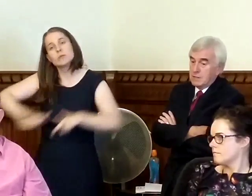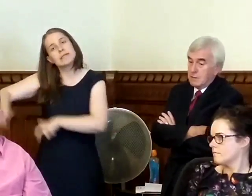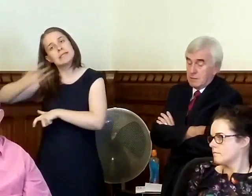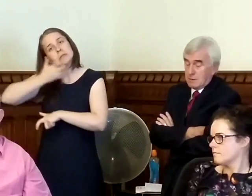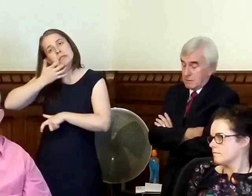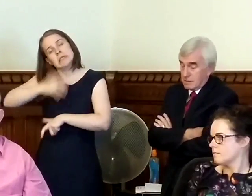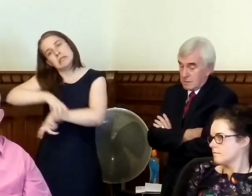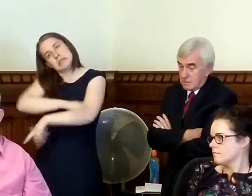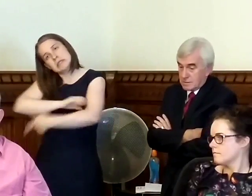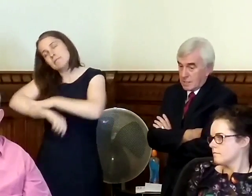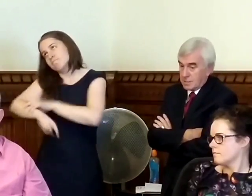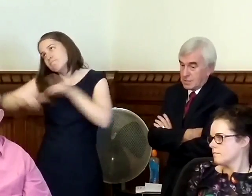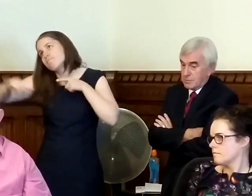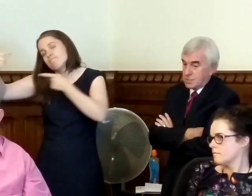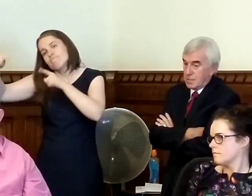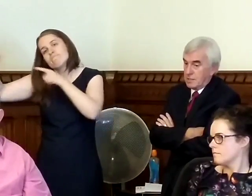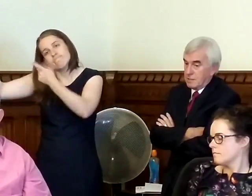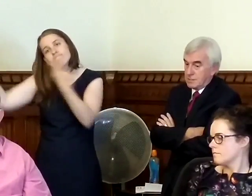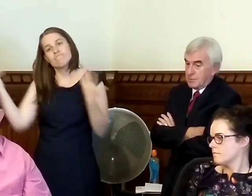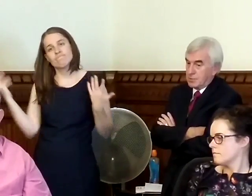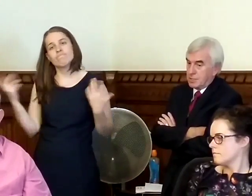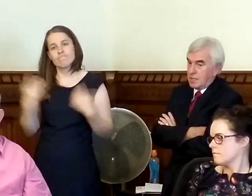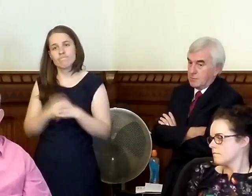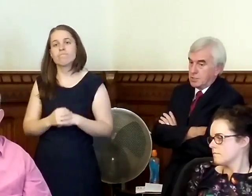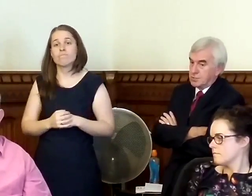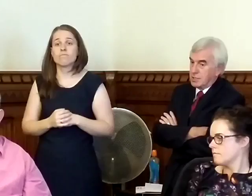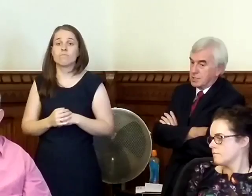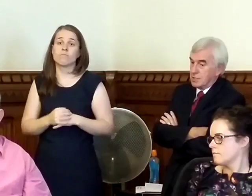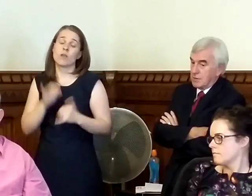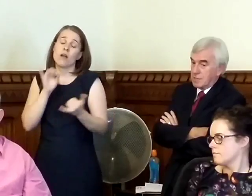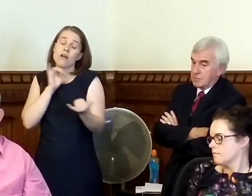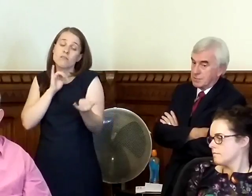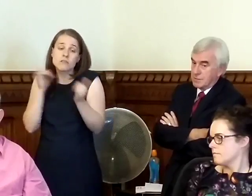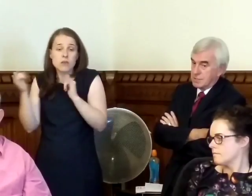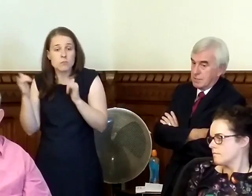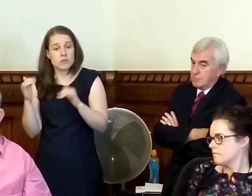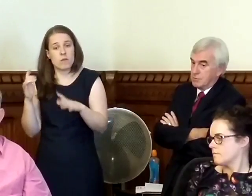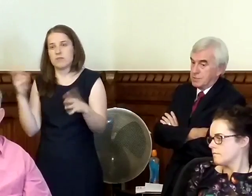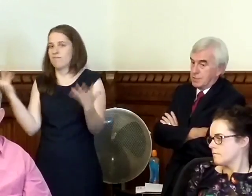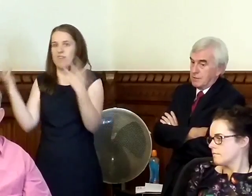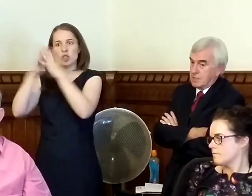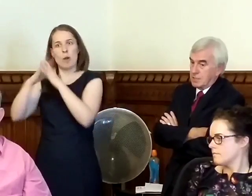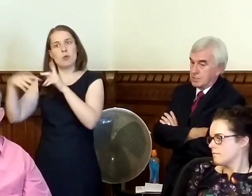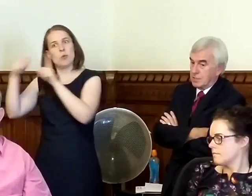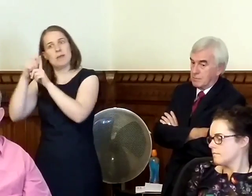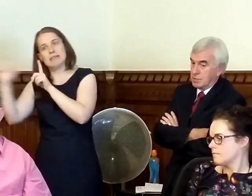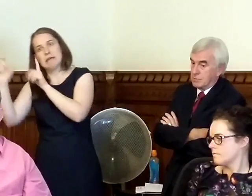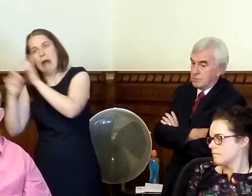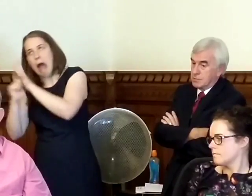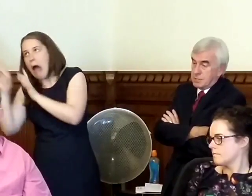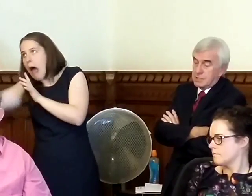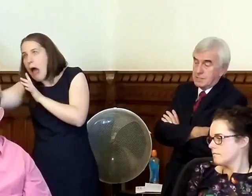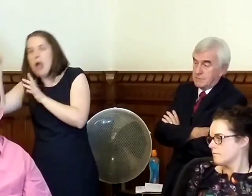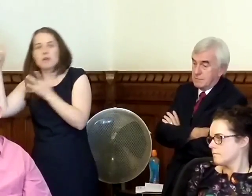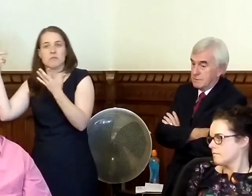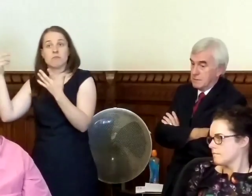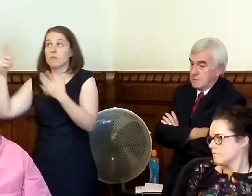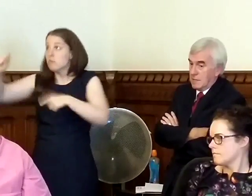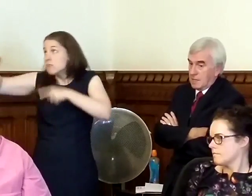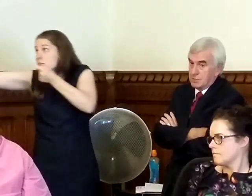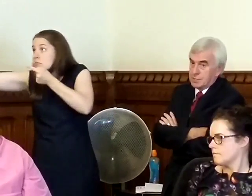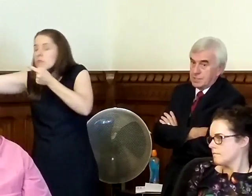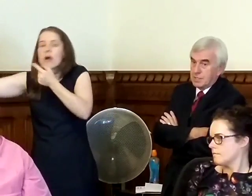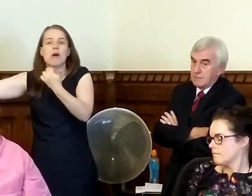instances, take the WCA administration under ATOS, for example, the direct action that we took was